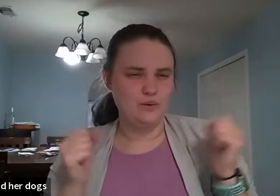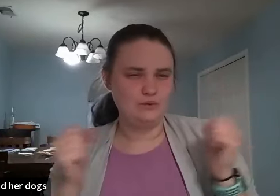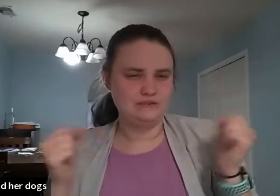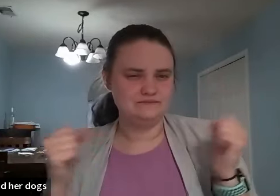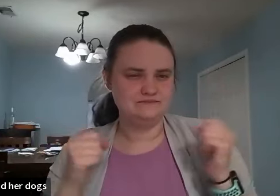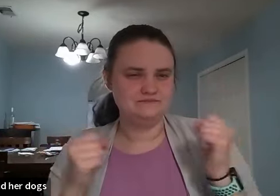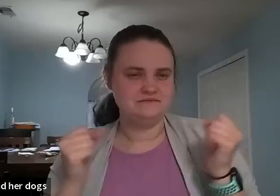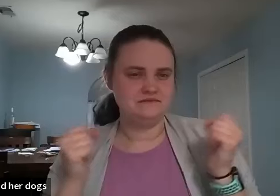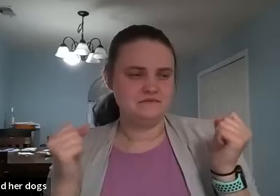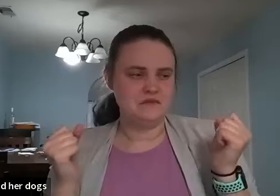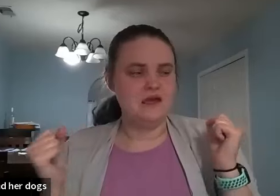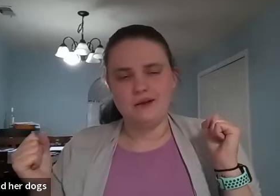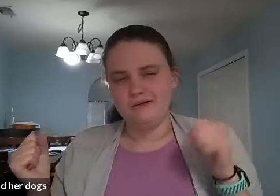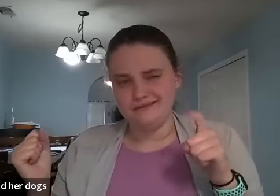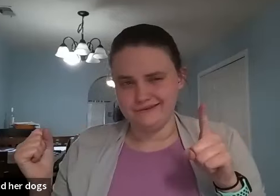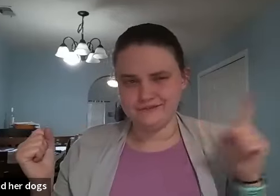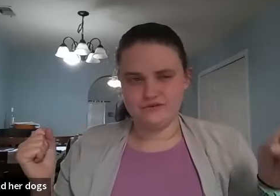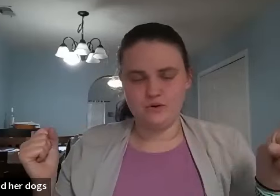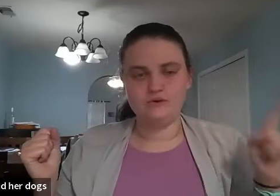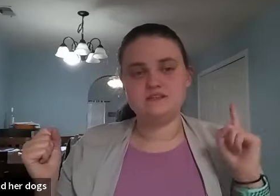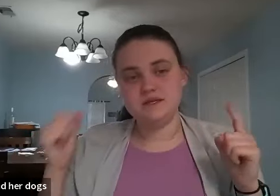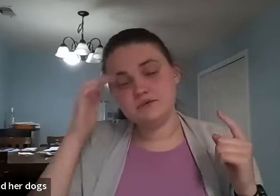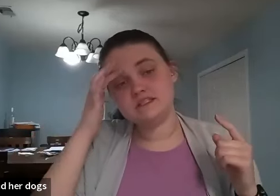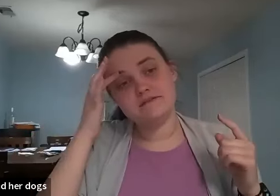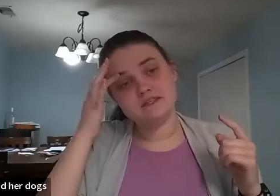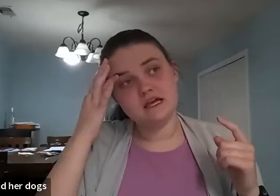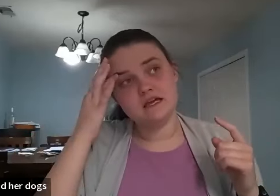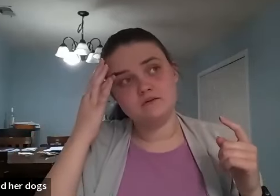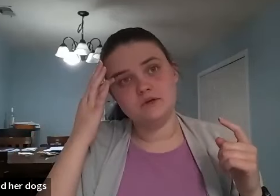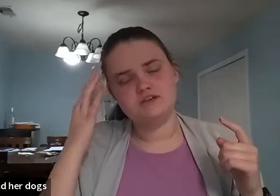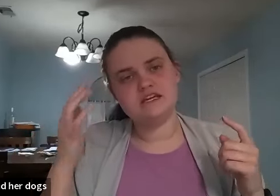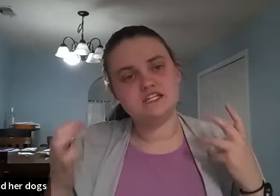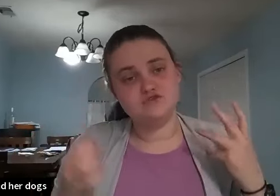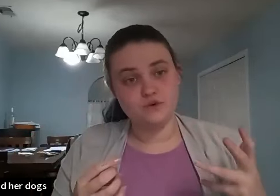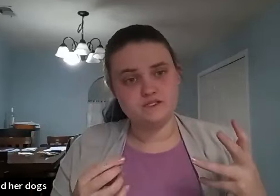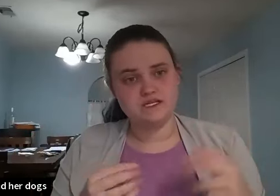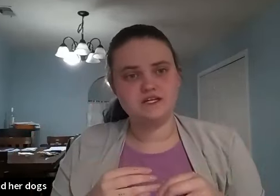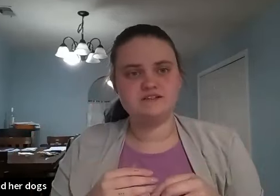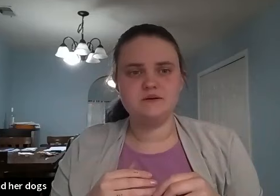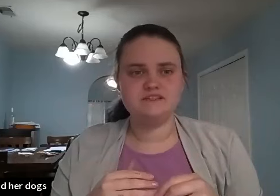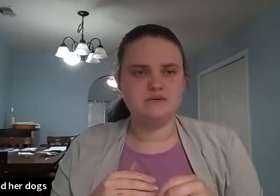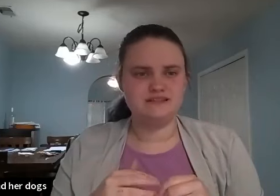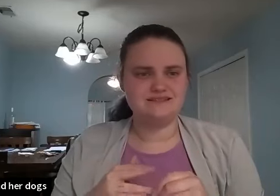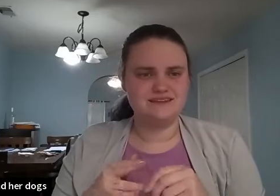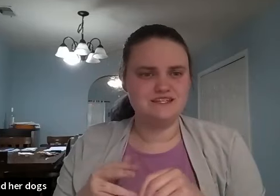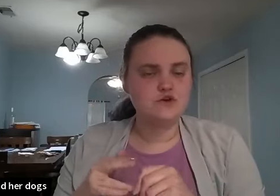cold. I will add this with cold. Some people will say if it's like when you're saying it's frozen, you know, some people say, well, it's